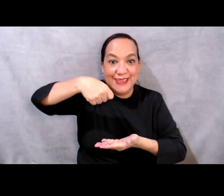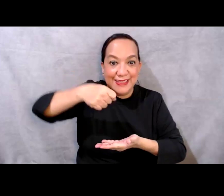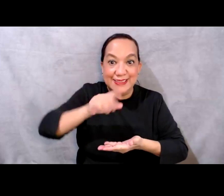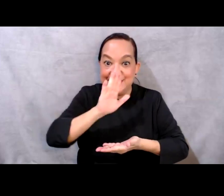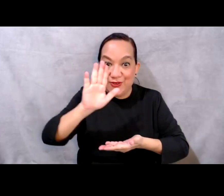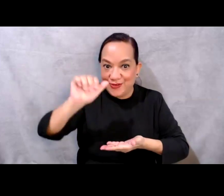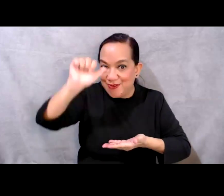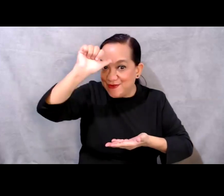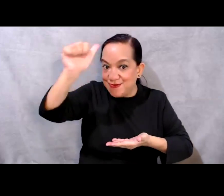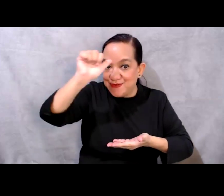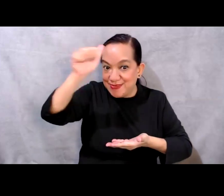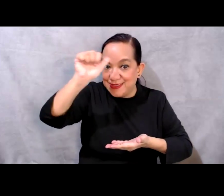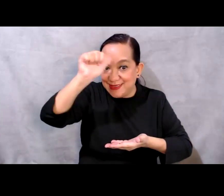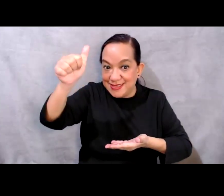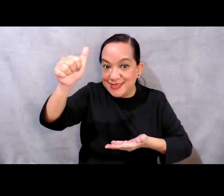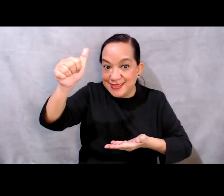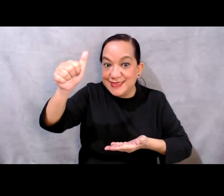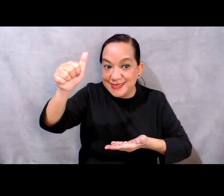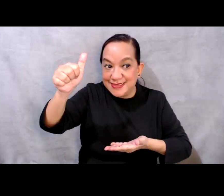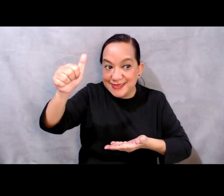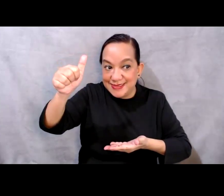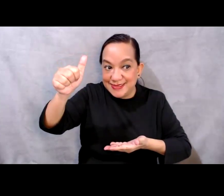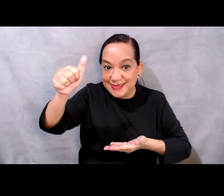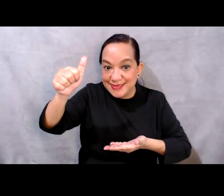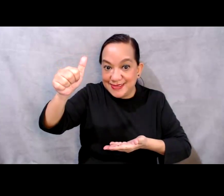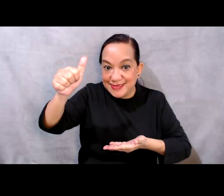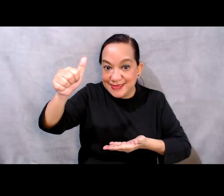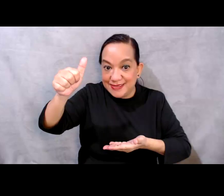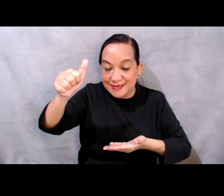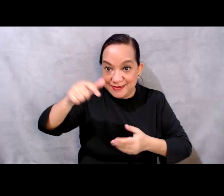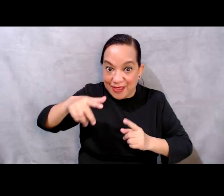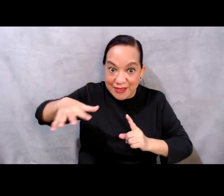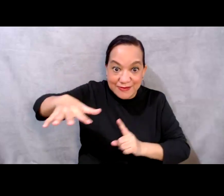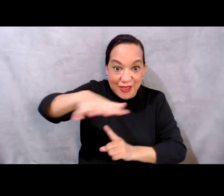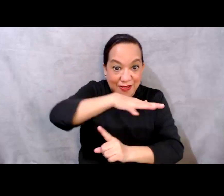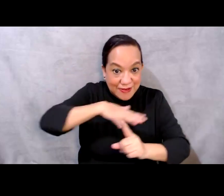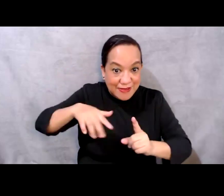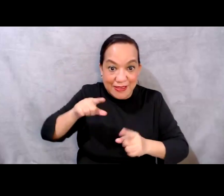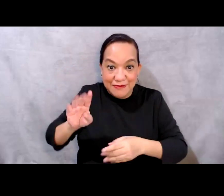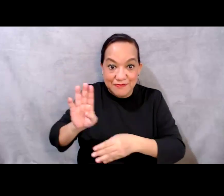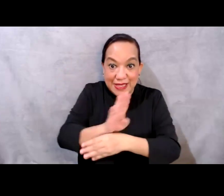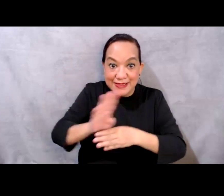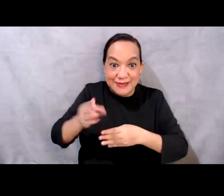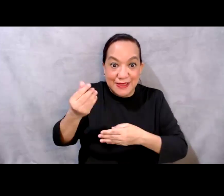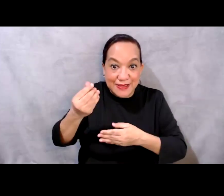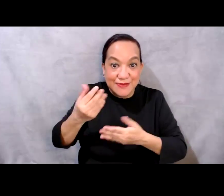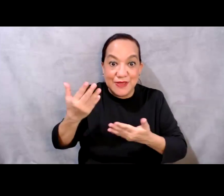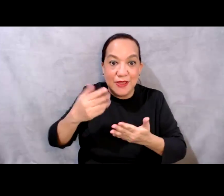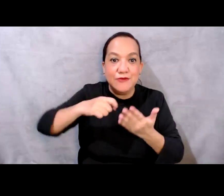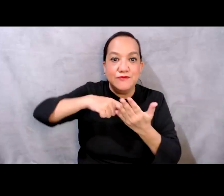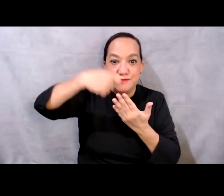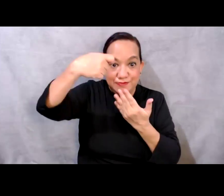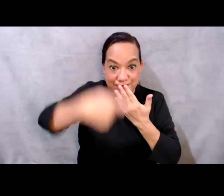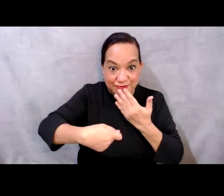Kolkata Environmental Improvement Investment Program, funded by the ADB, has rendered all the shopkeepers